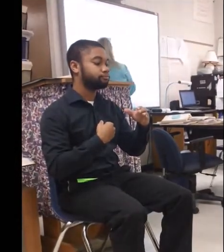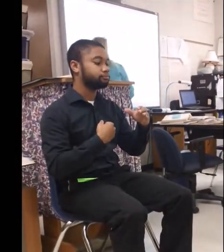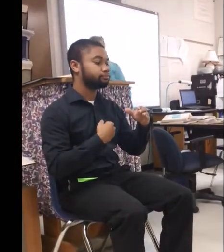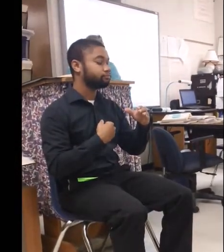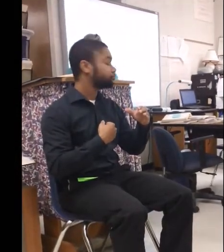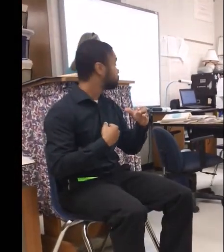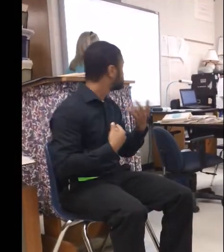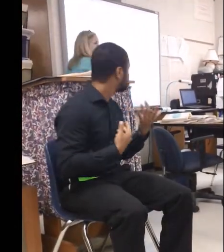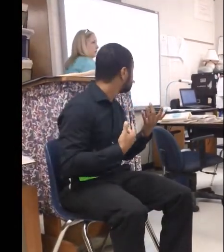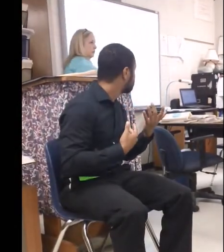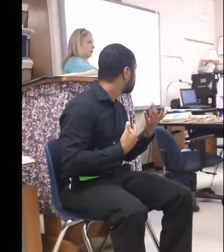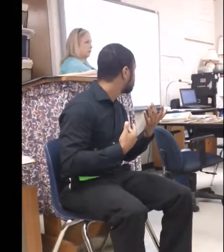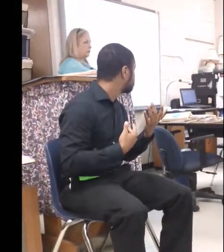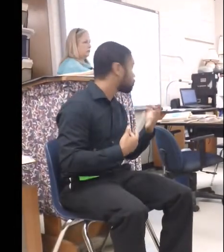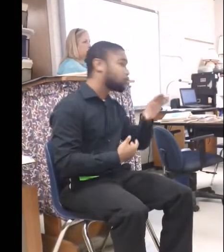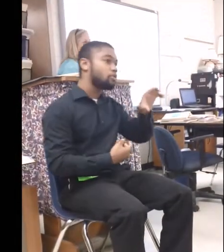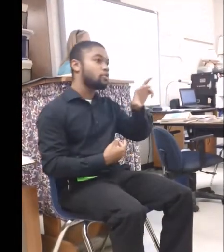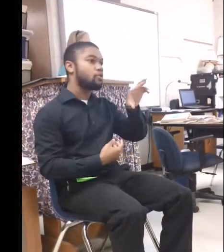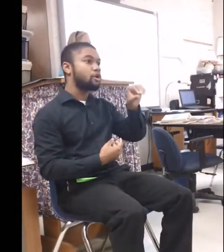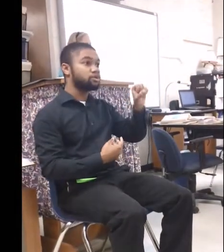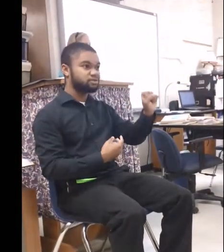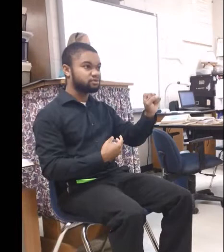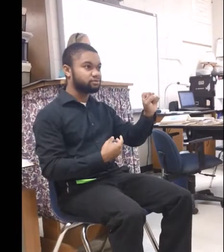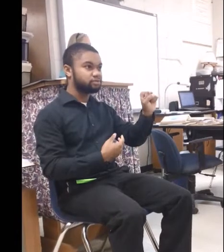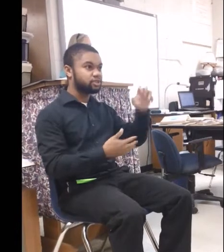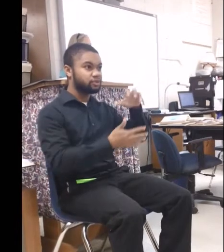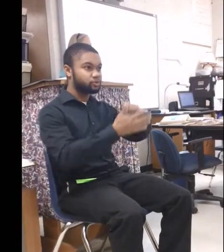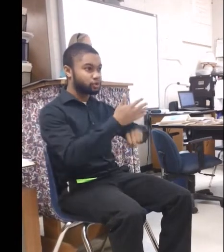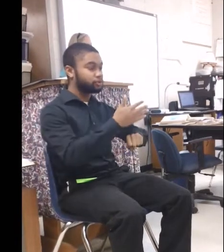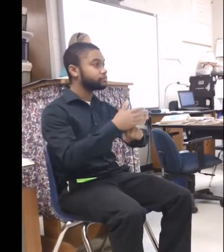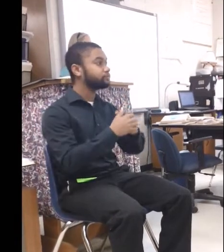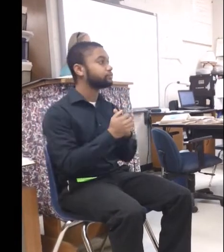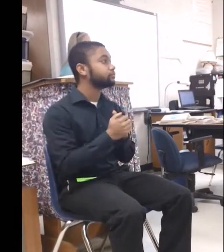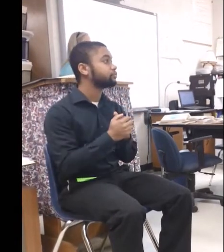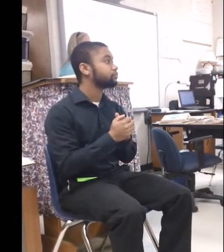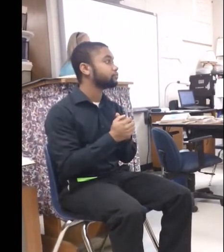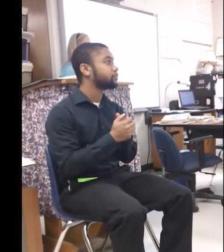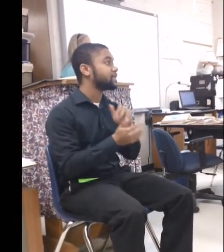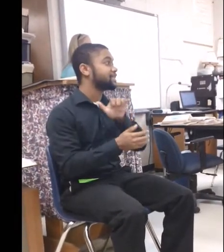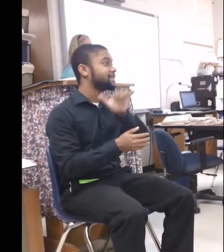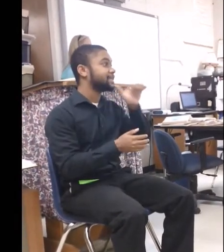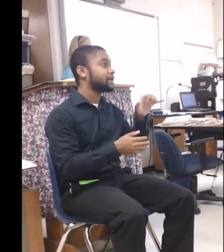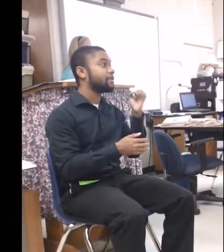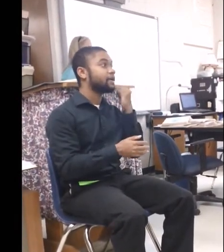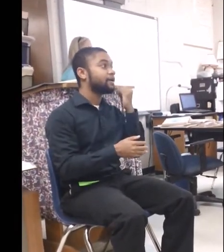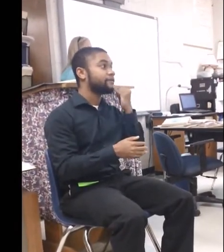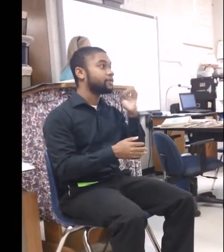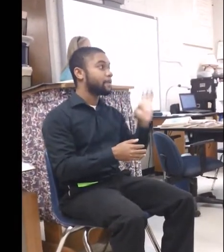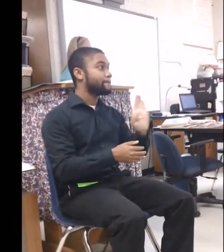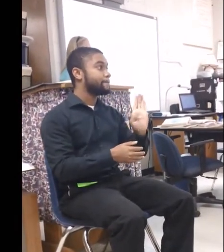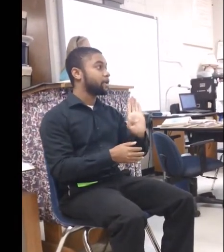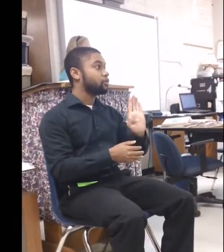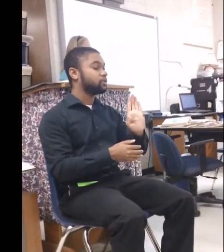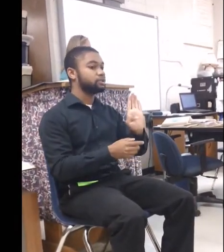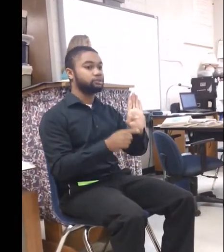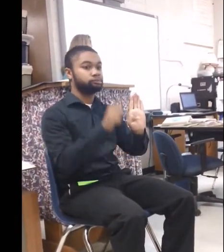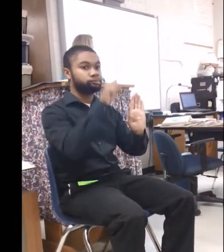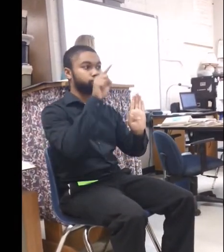like having it like that. Would it be the same if the B was on Yeah, that's what anywhere